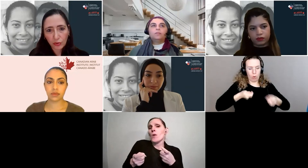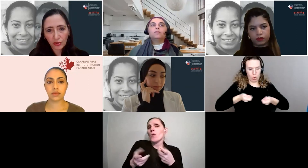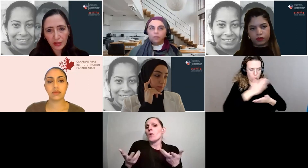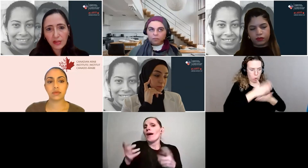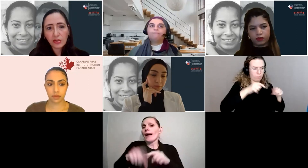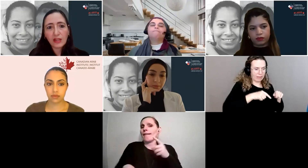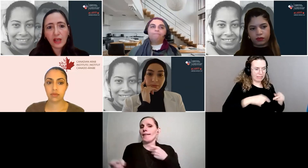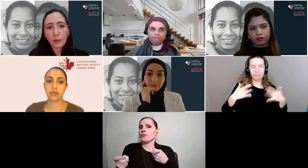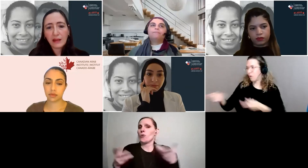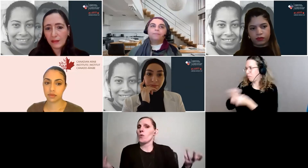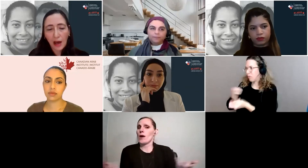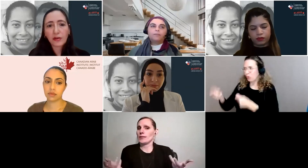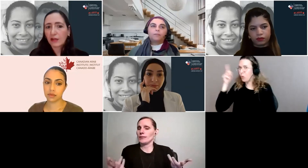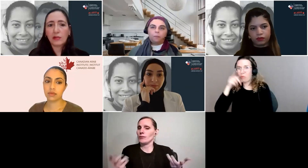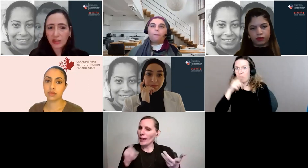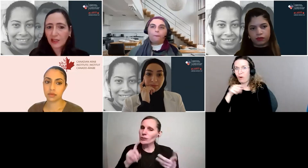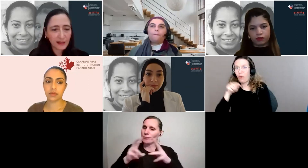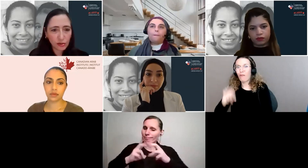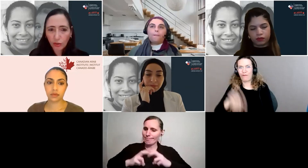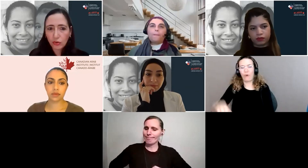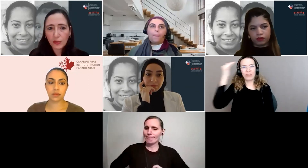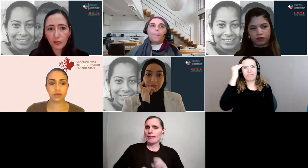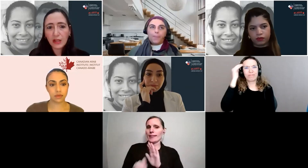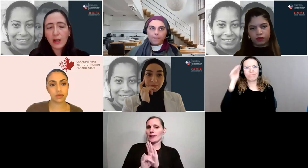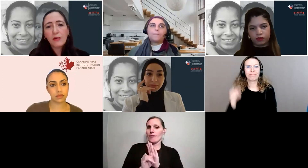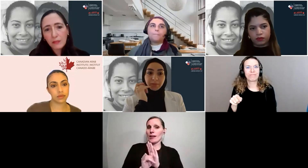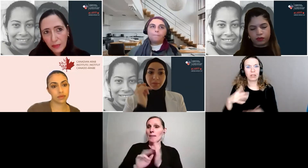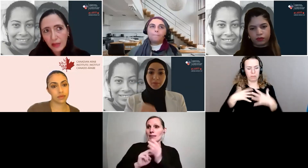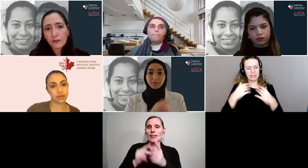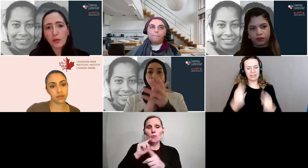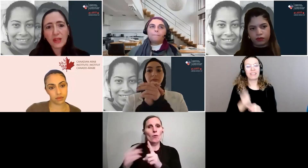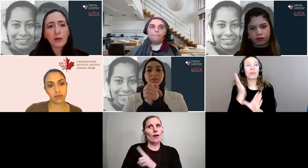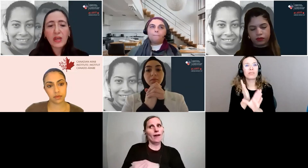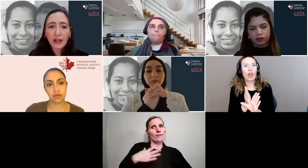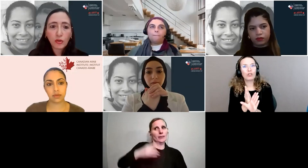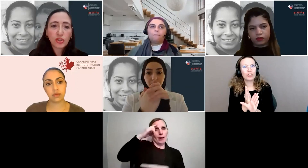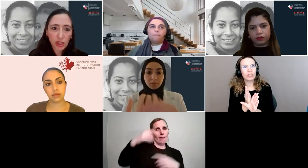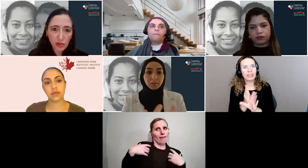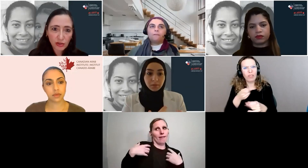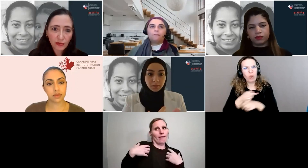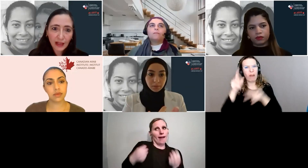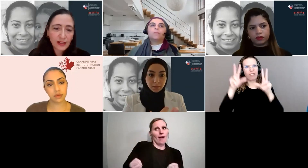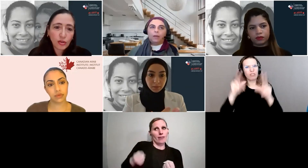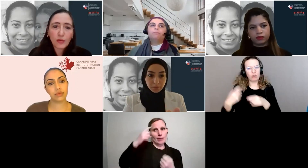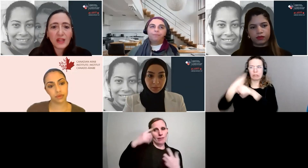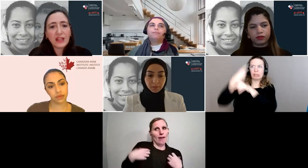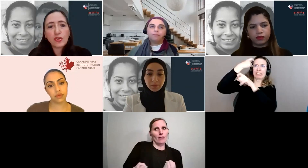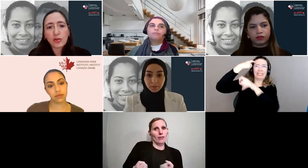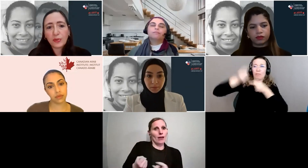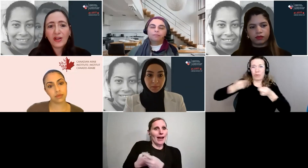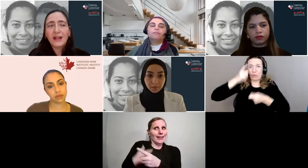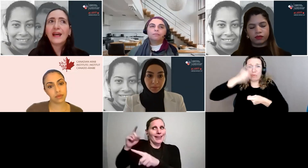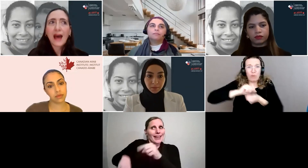our control. So that way, our psychological health is not going to be ruined because of something that we cannot change, right? It's not something